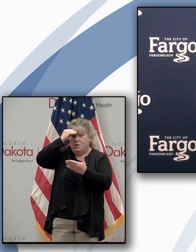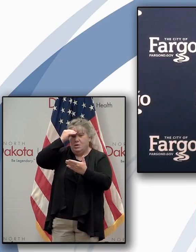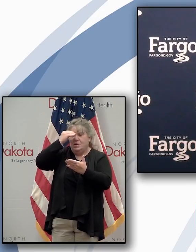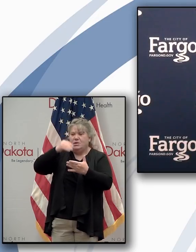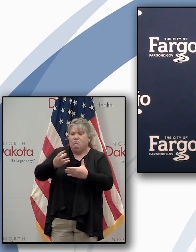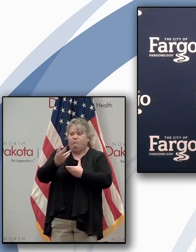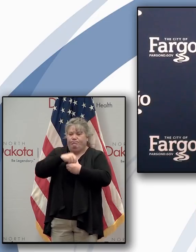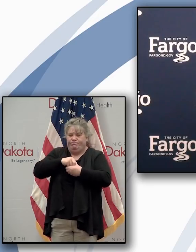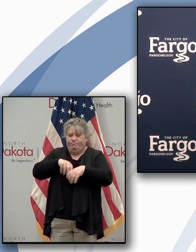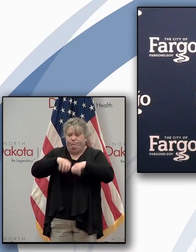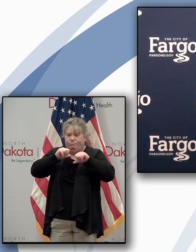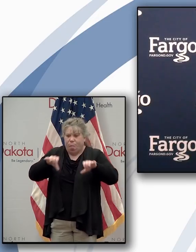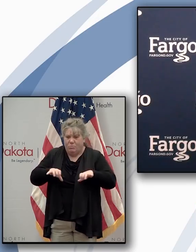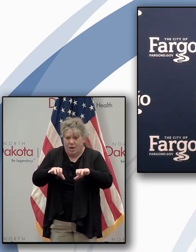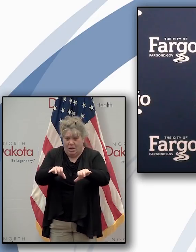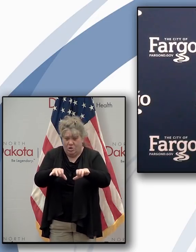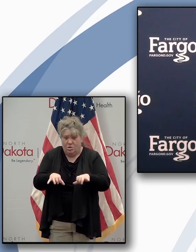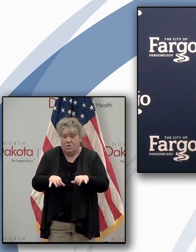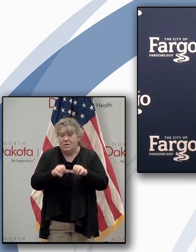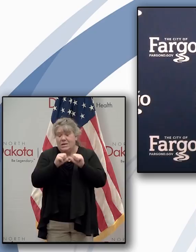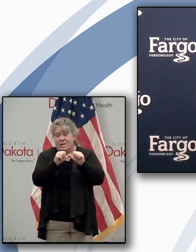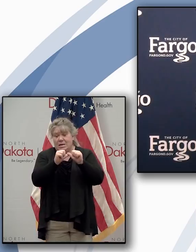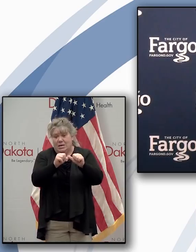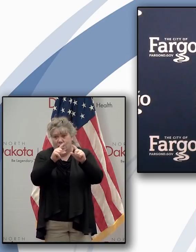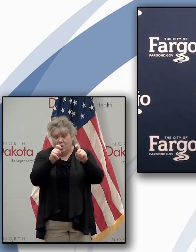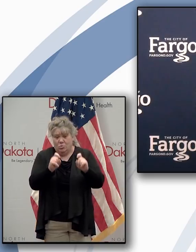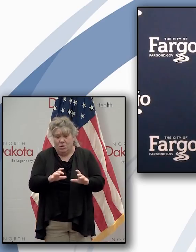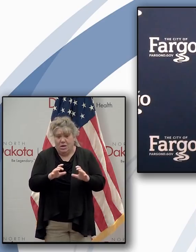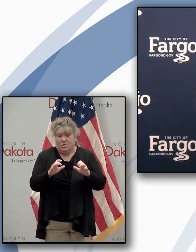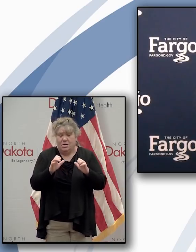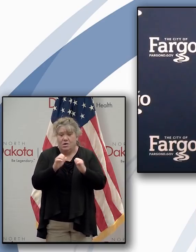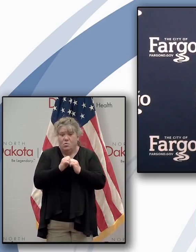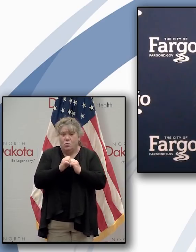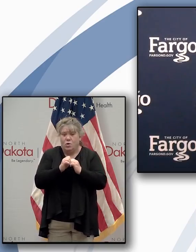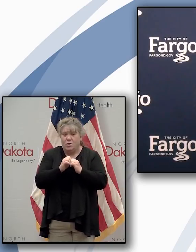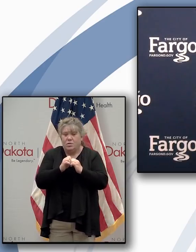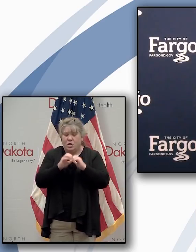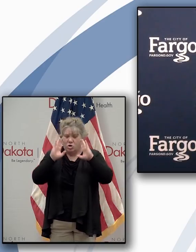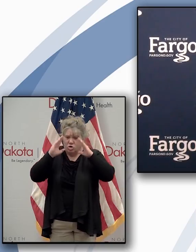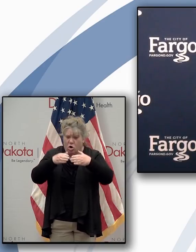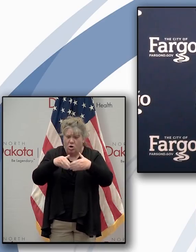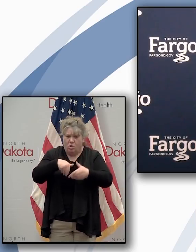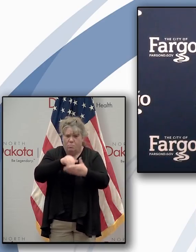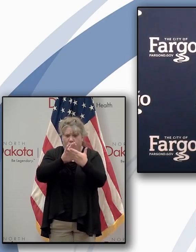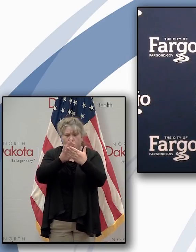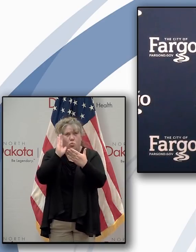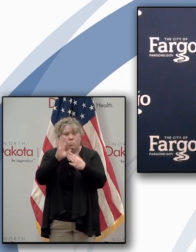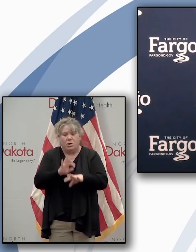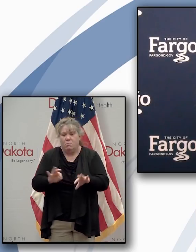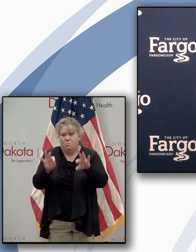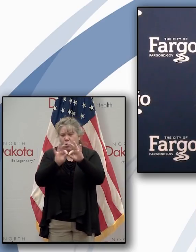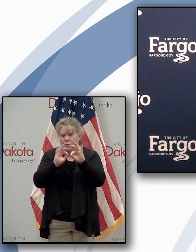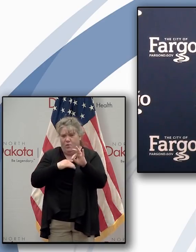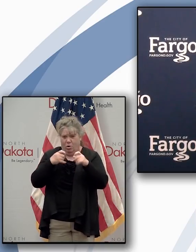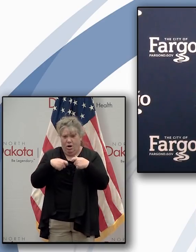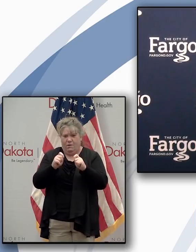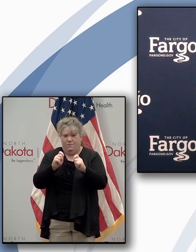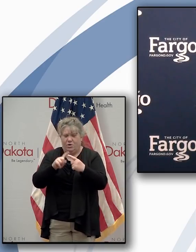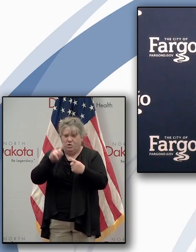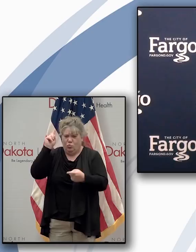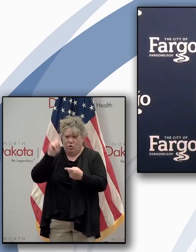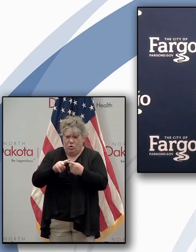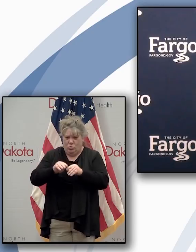action. Continuing testing with a surgical targeted approach will be invaluable to our efforts to mitigate